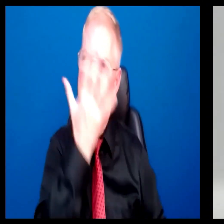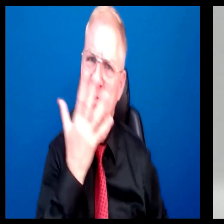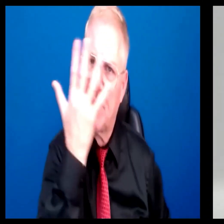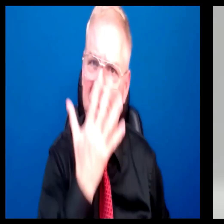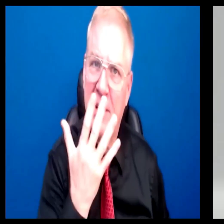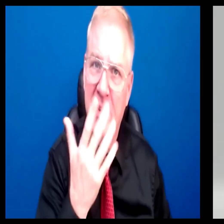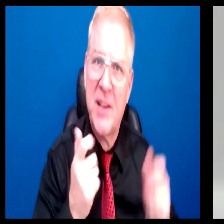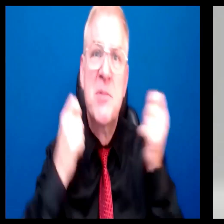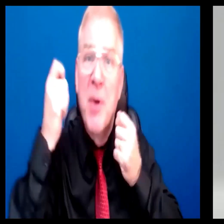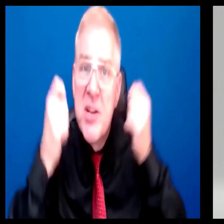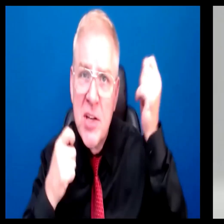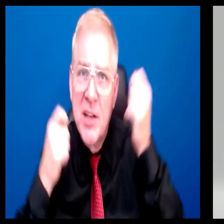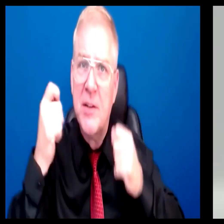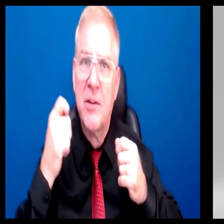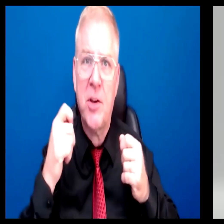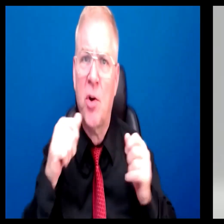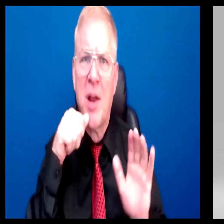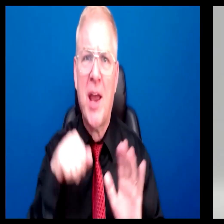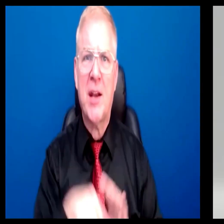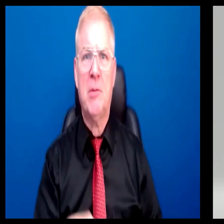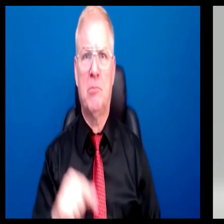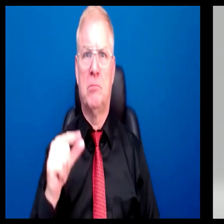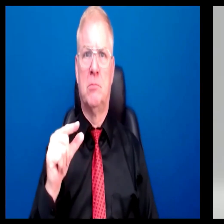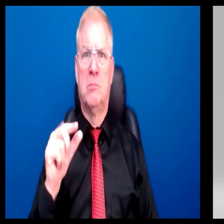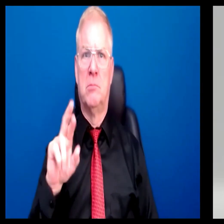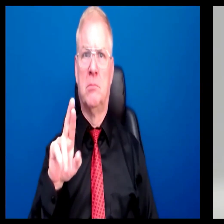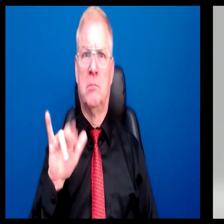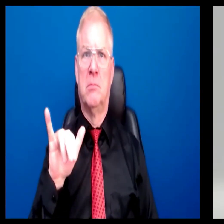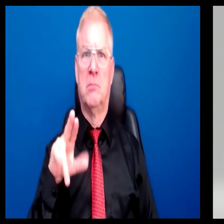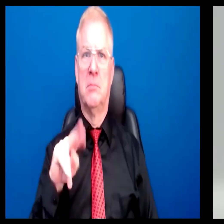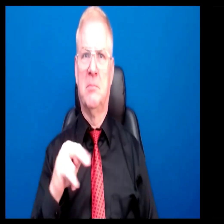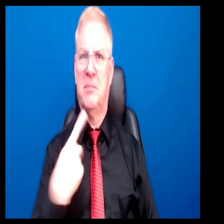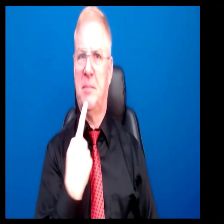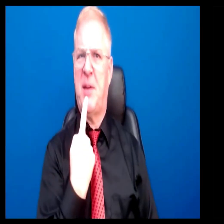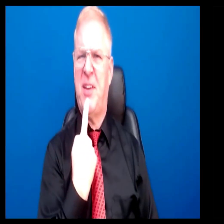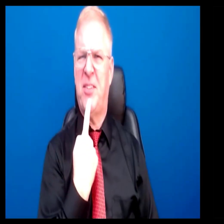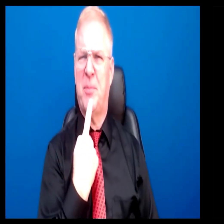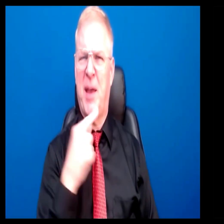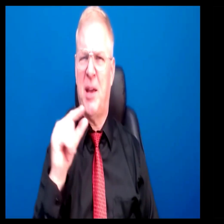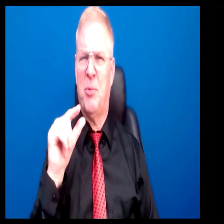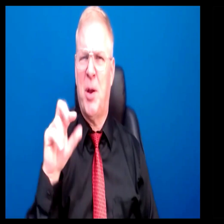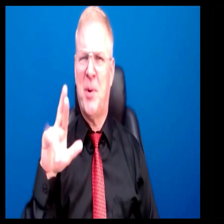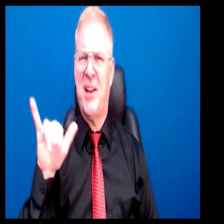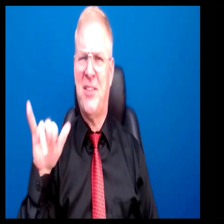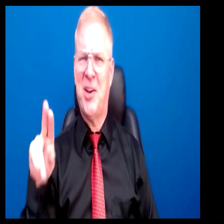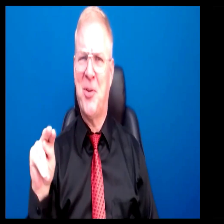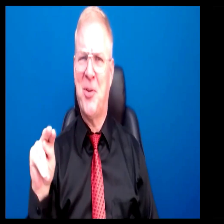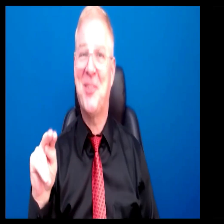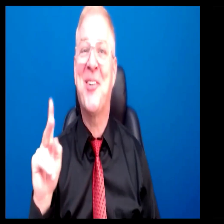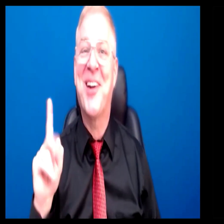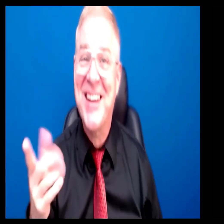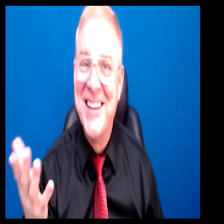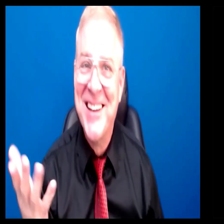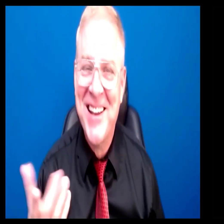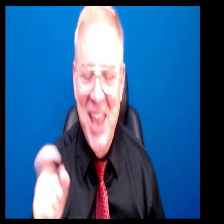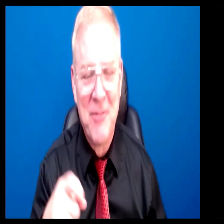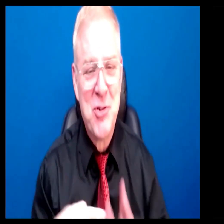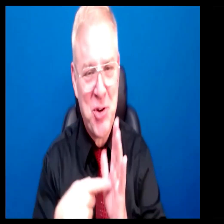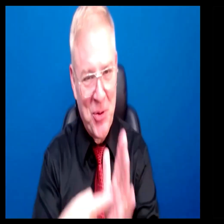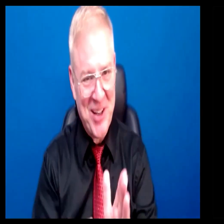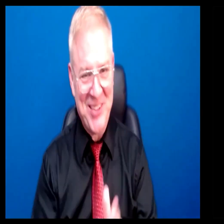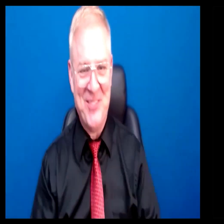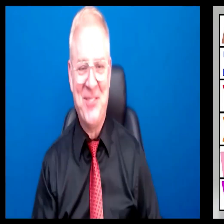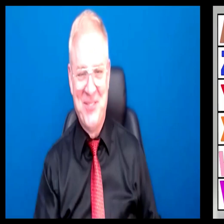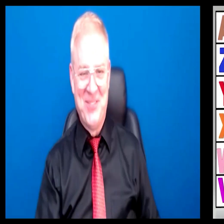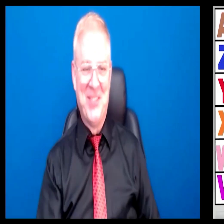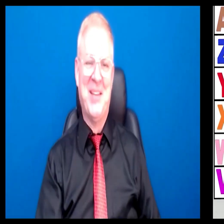it facially, expression. You don't hide it. My face is mad. Why would I say grin, right? Have to